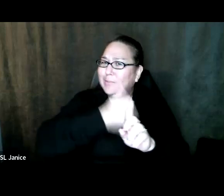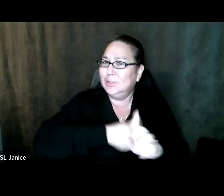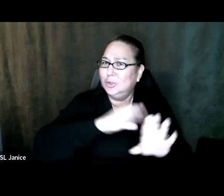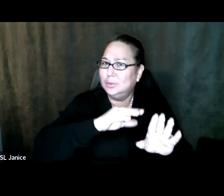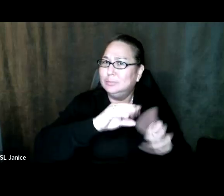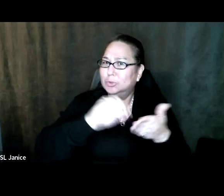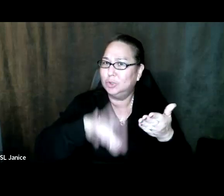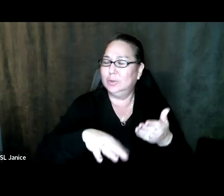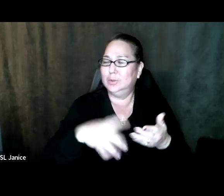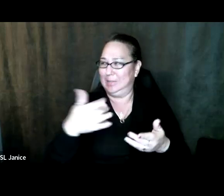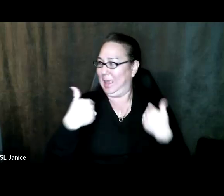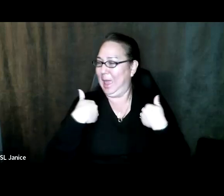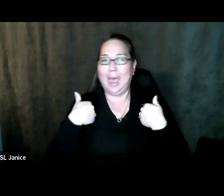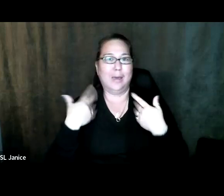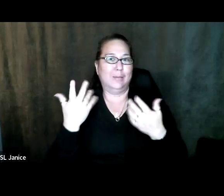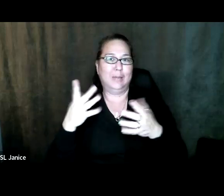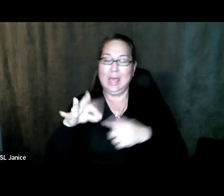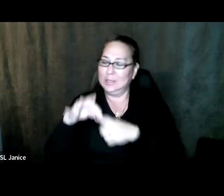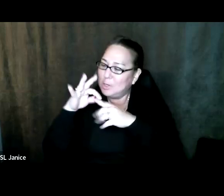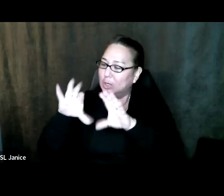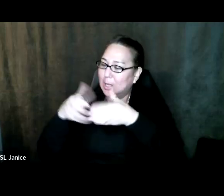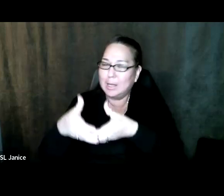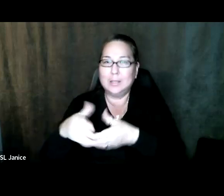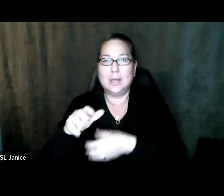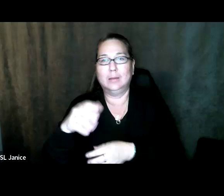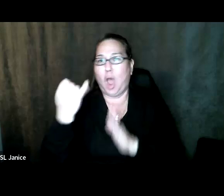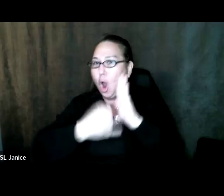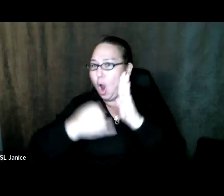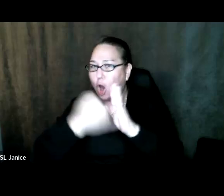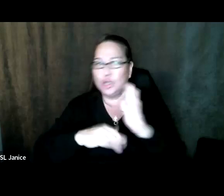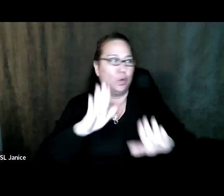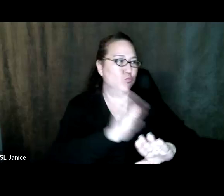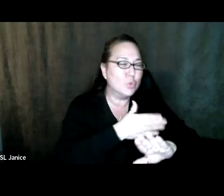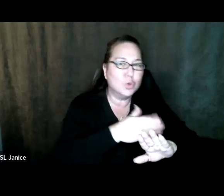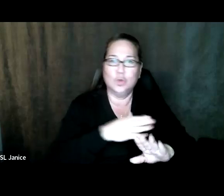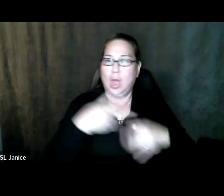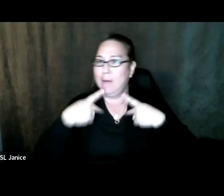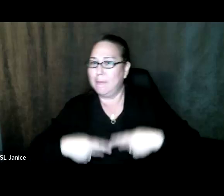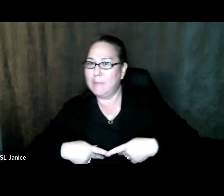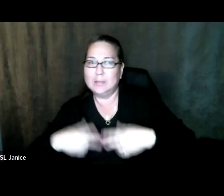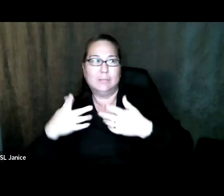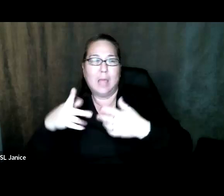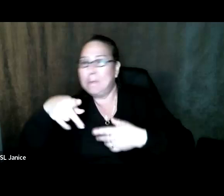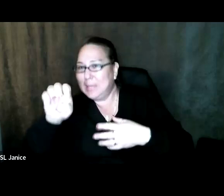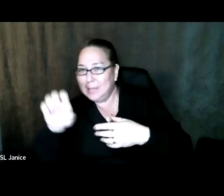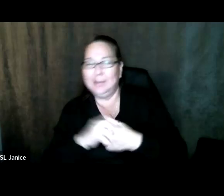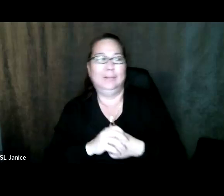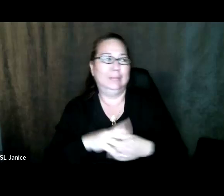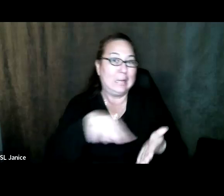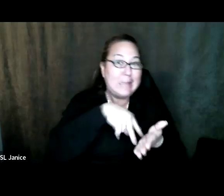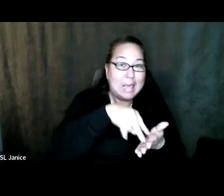same opportunities to get specialty classes such as art, music, physical education, dance,